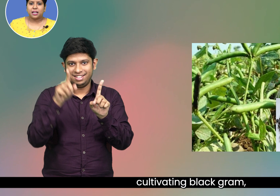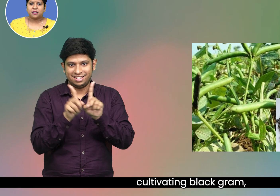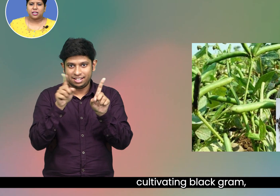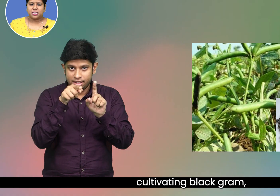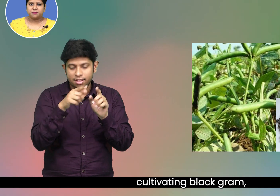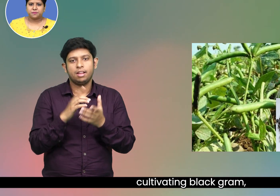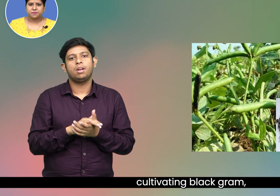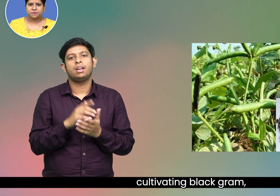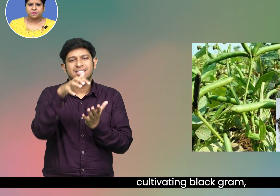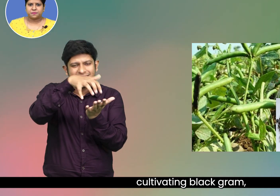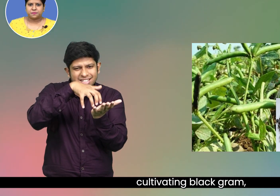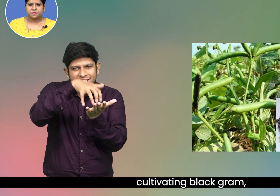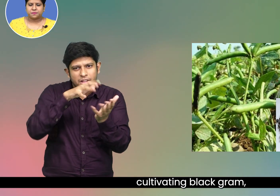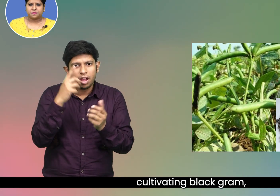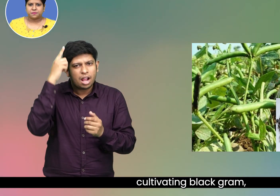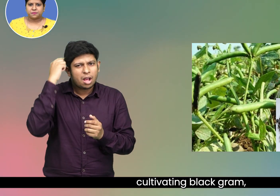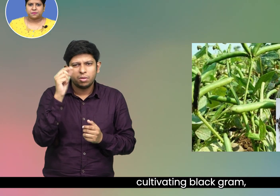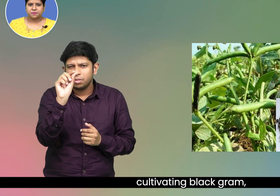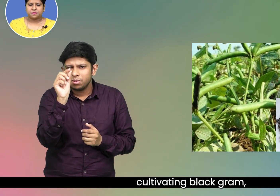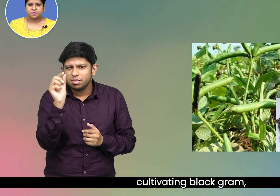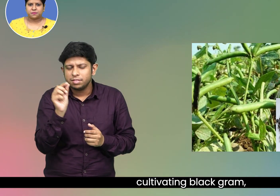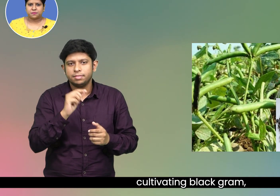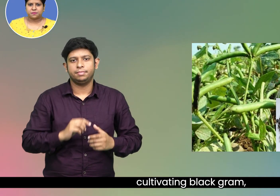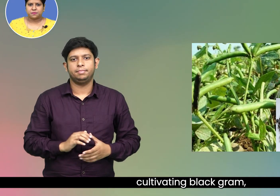cultivating black gram,